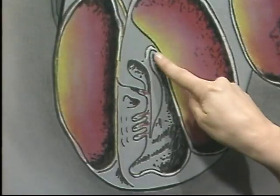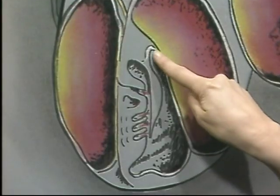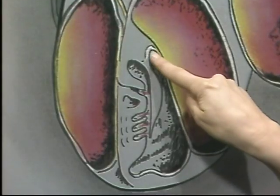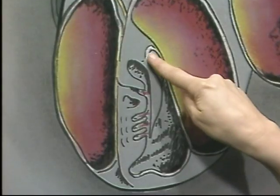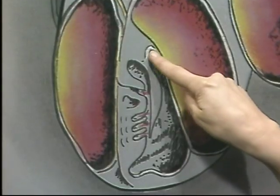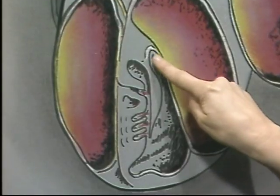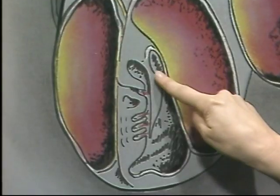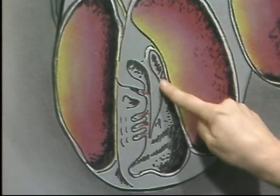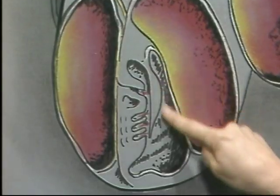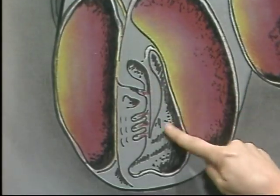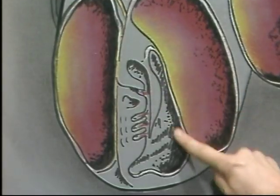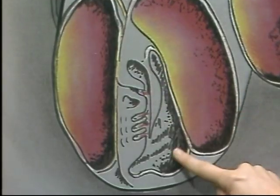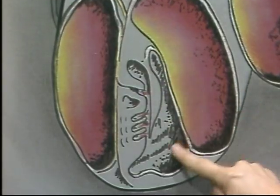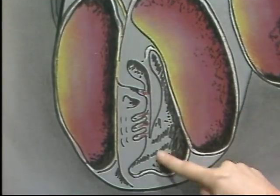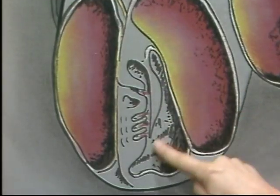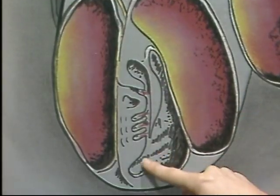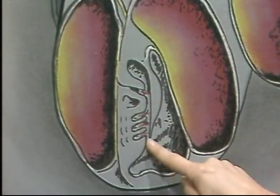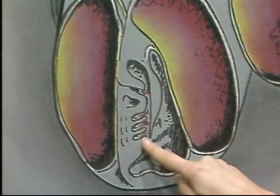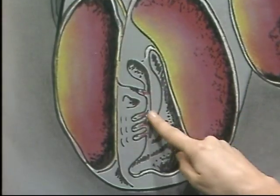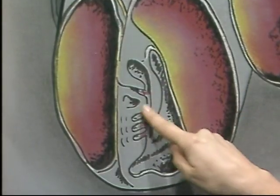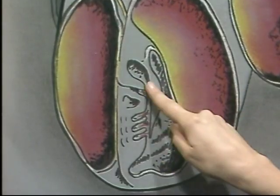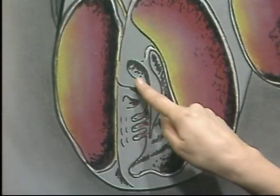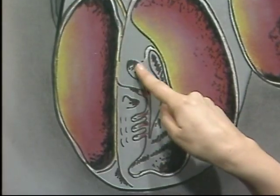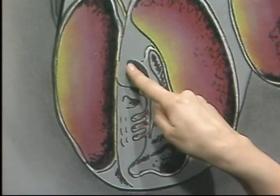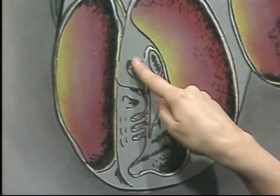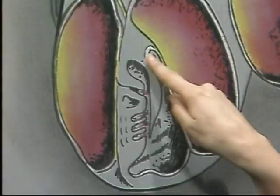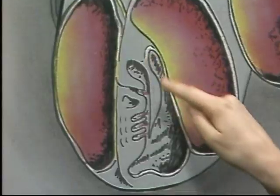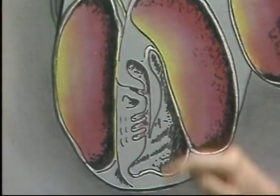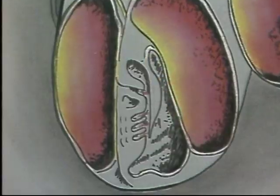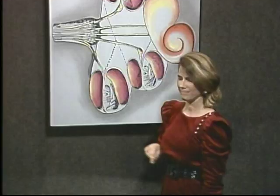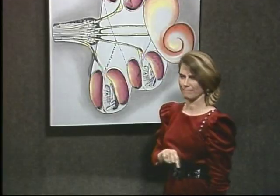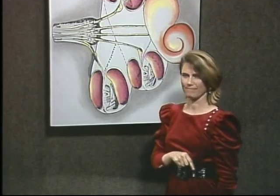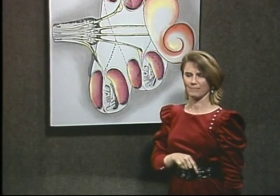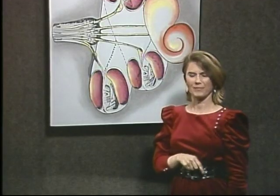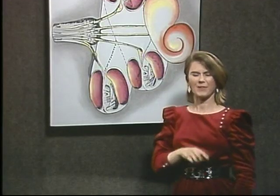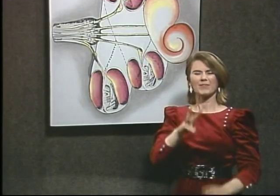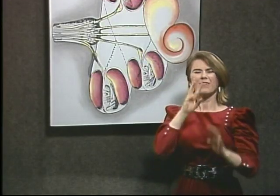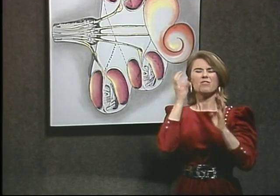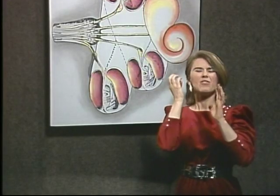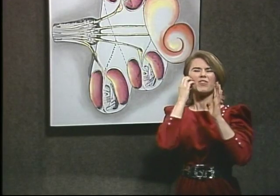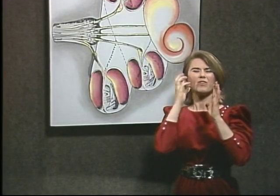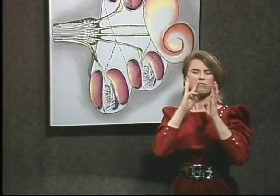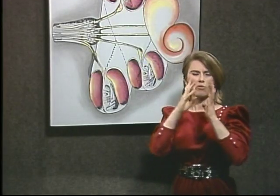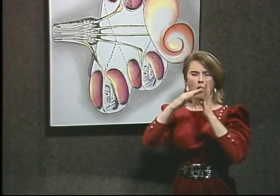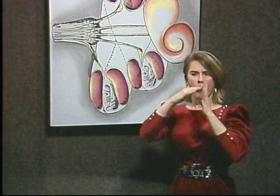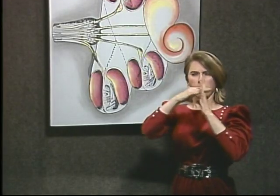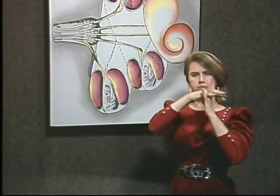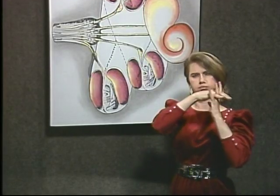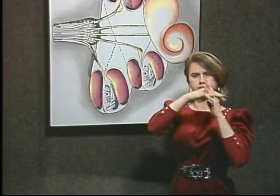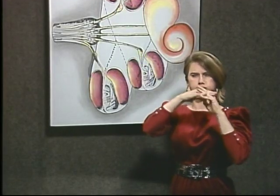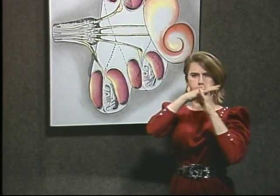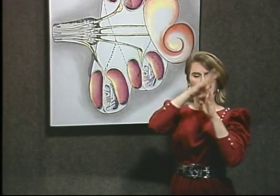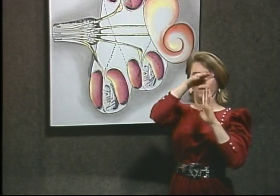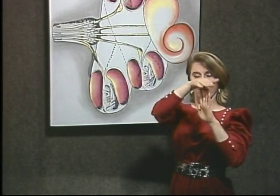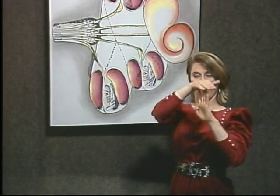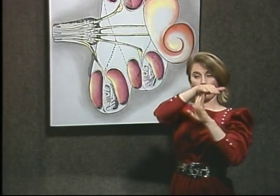the fluid in which to move. This thick